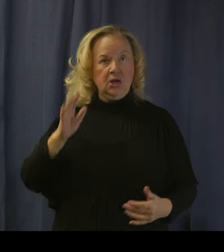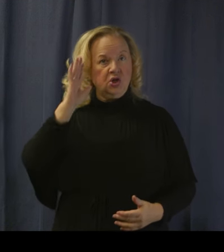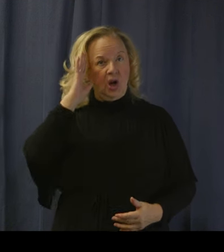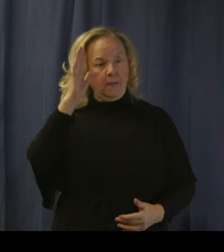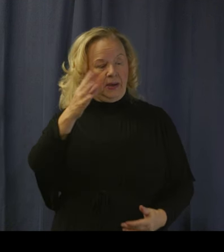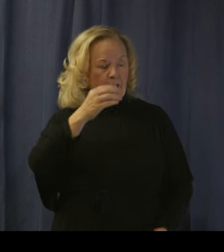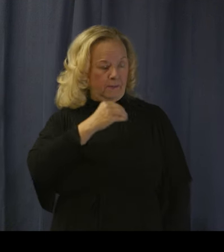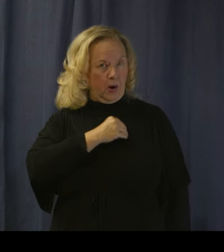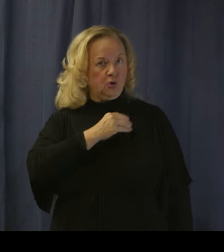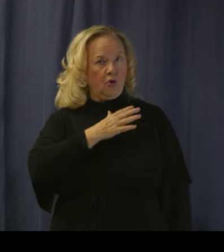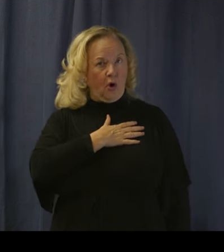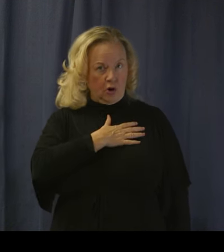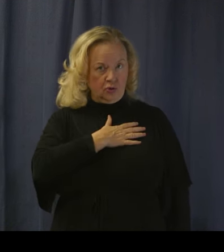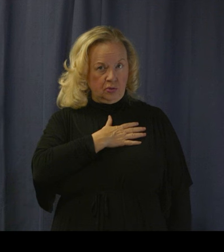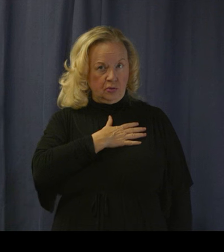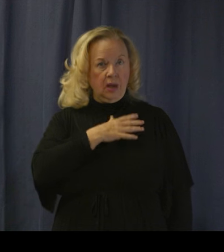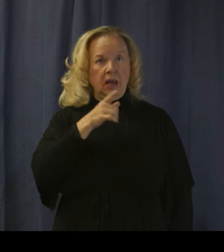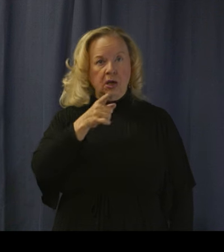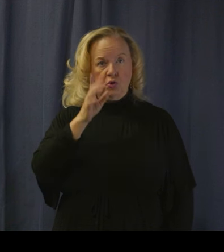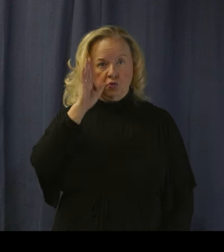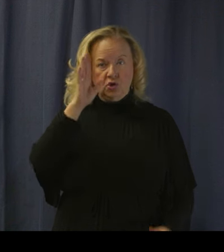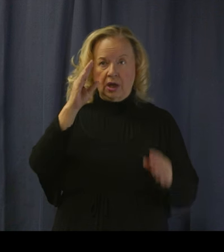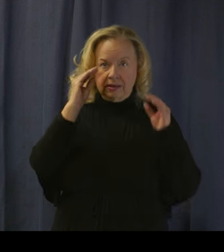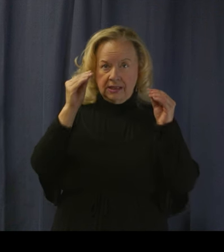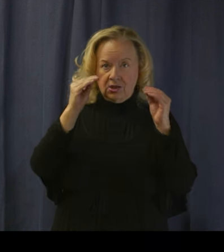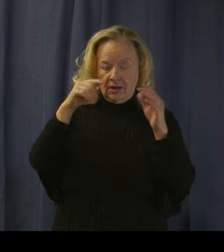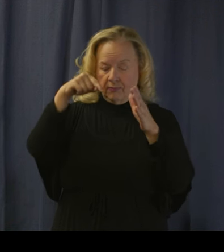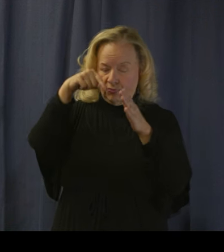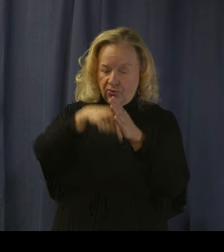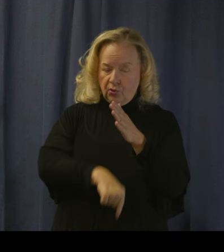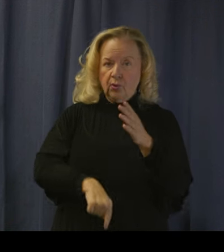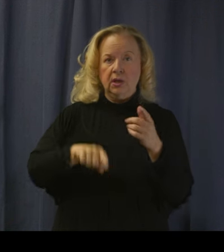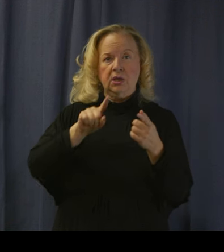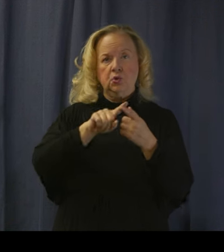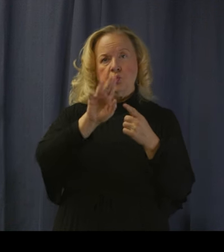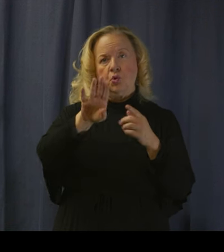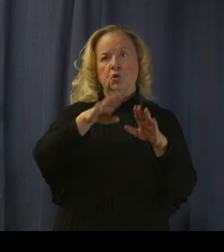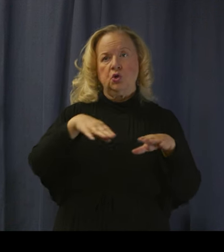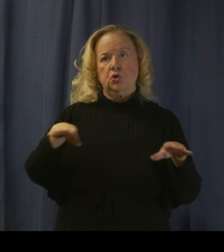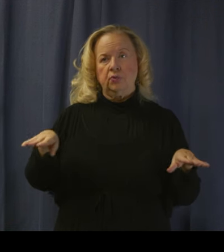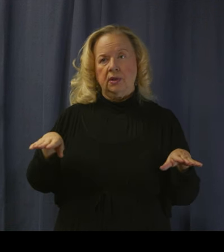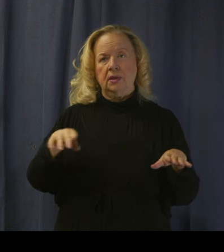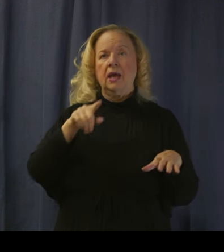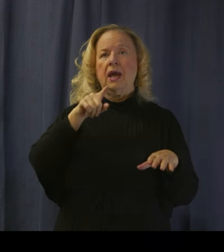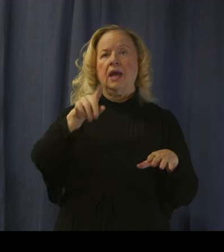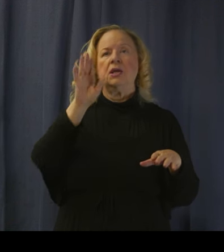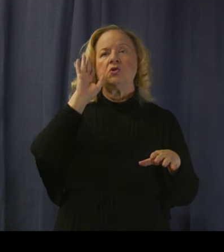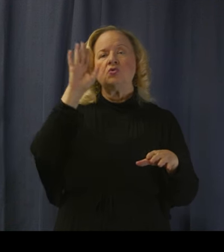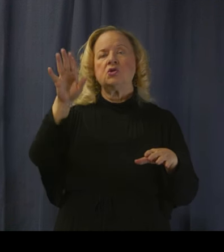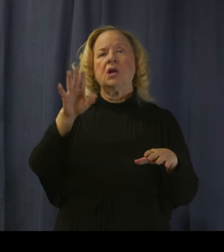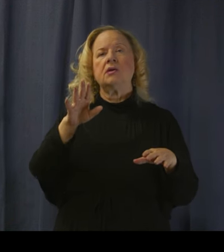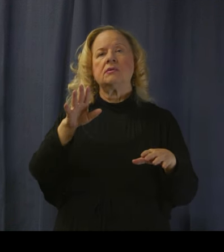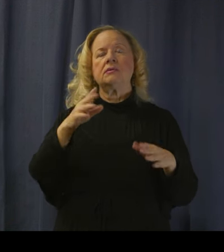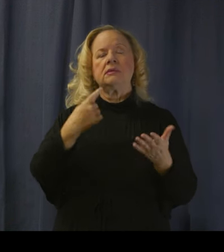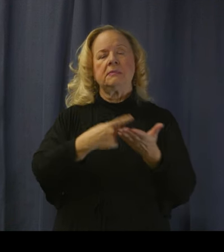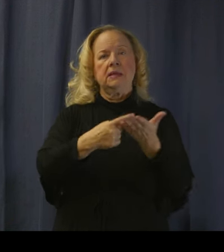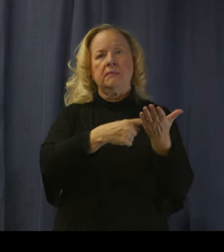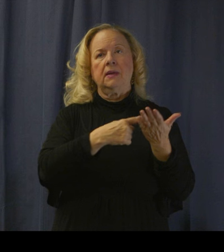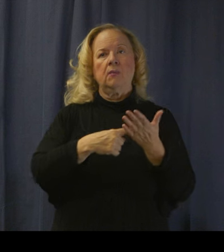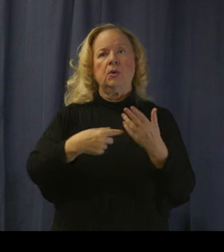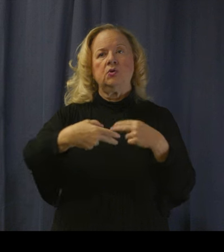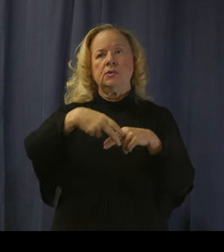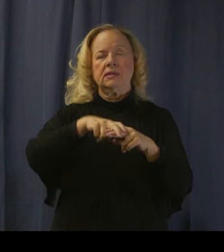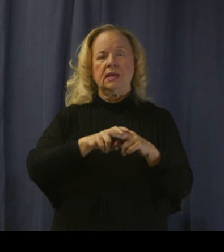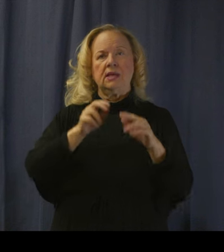heart, and you shall teach them thoroughly to your children. And you shall speak of them when you sit in your